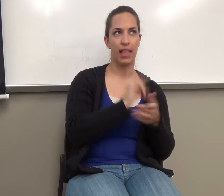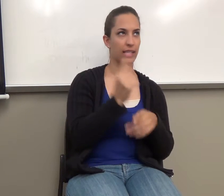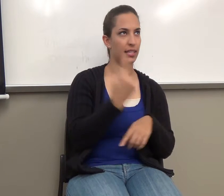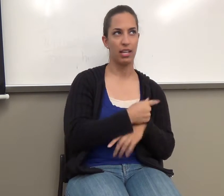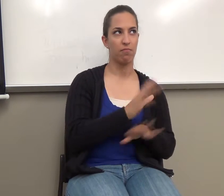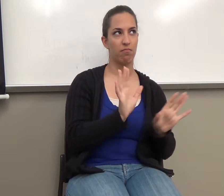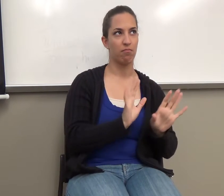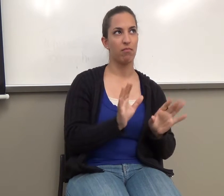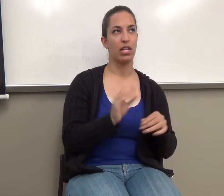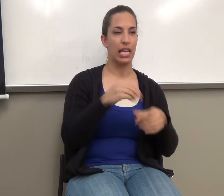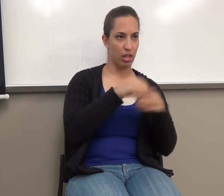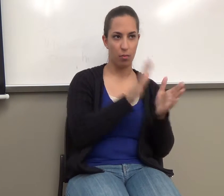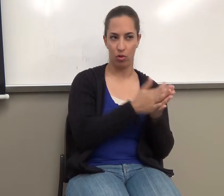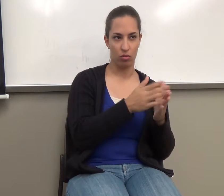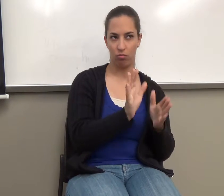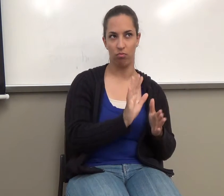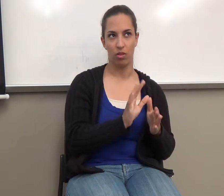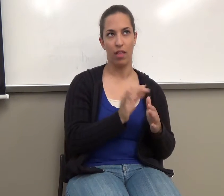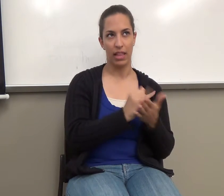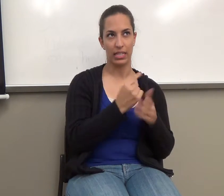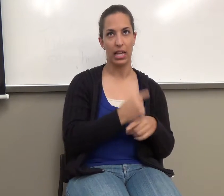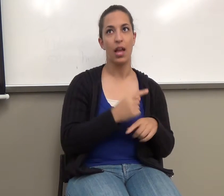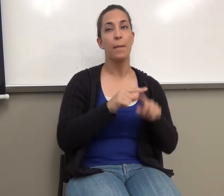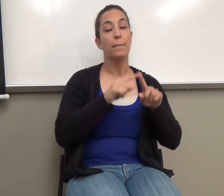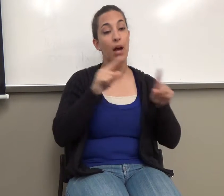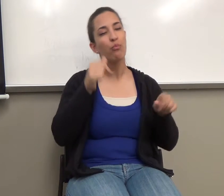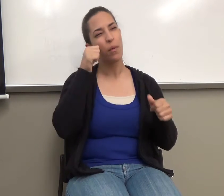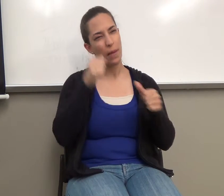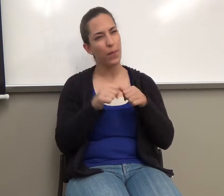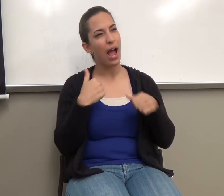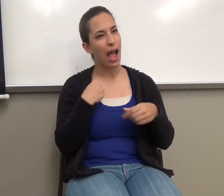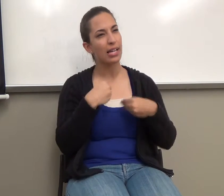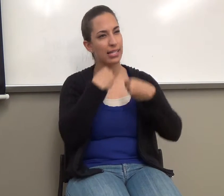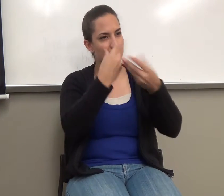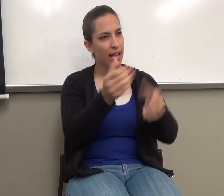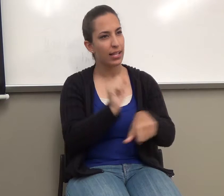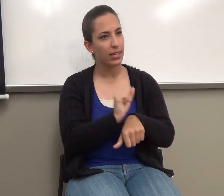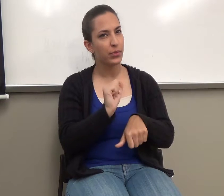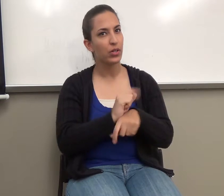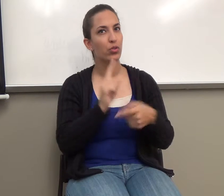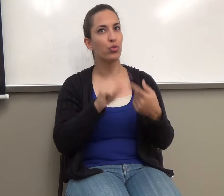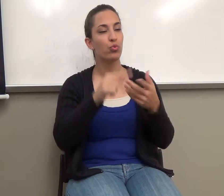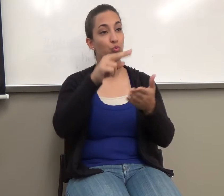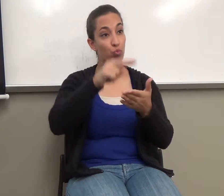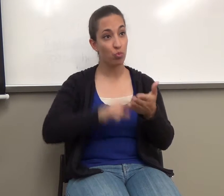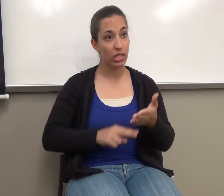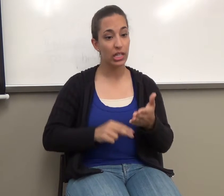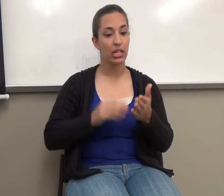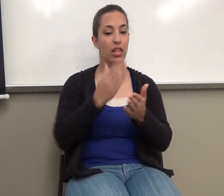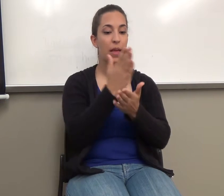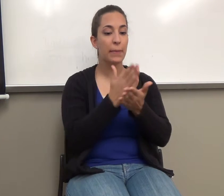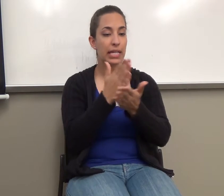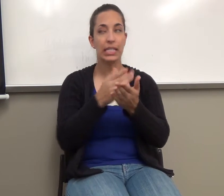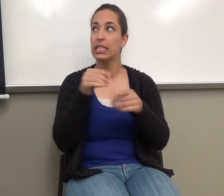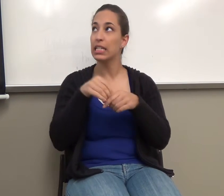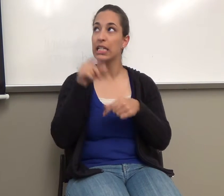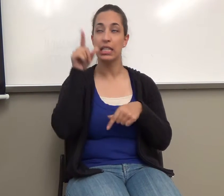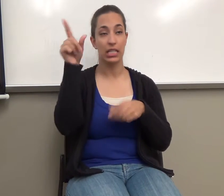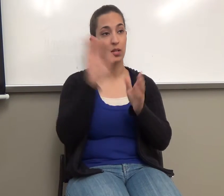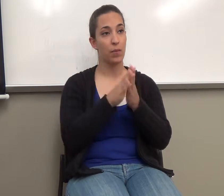in the book, but remember I assigned you to read the pieces in this book about the introductory